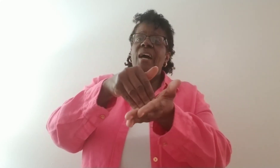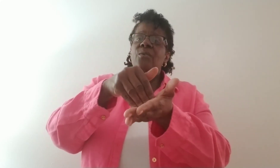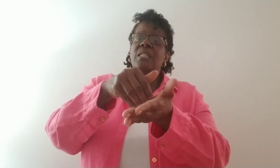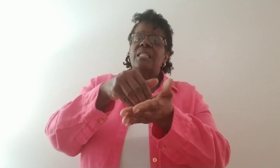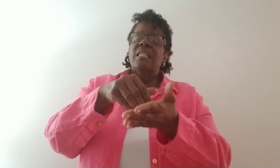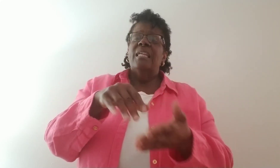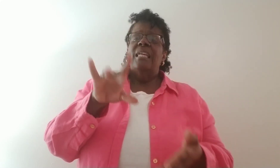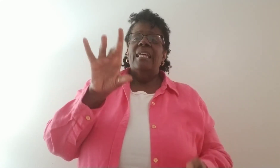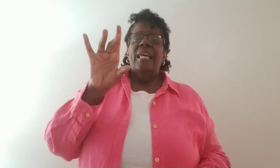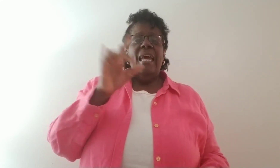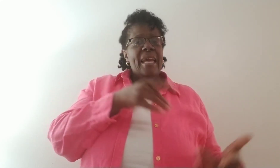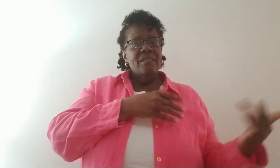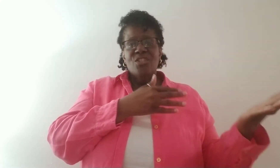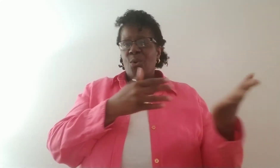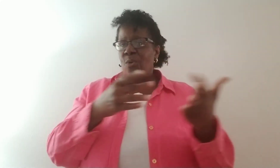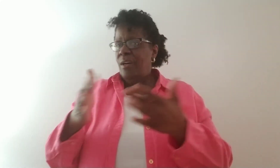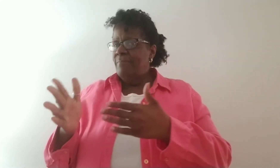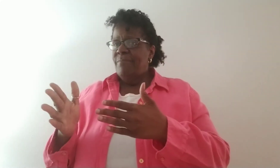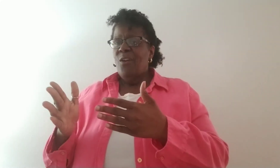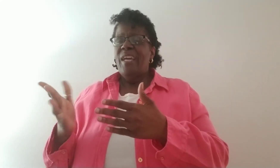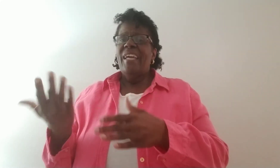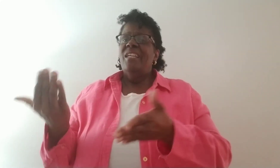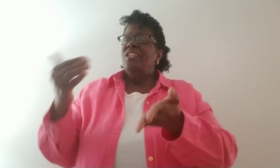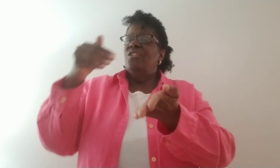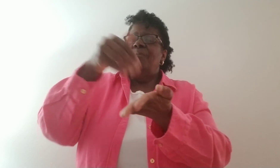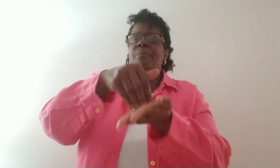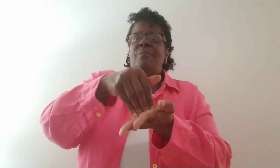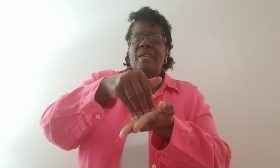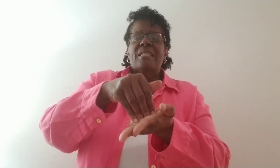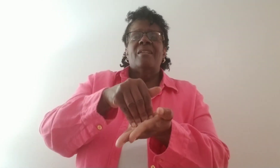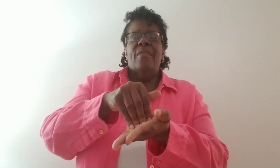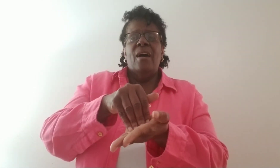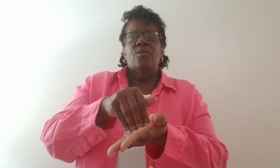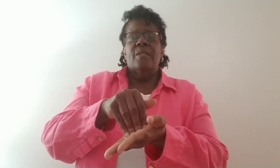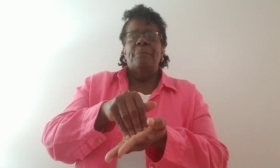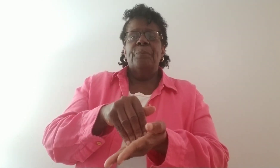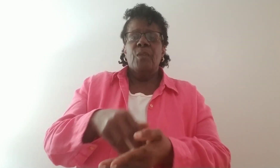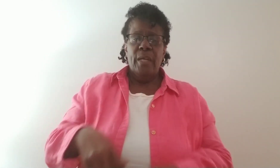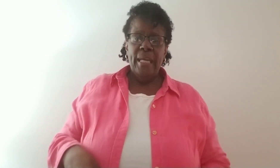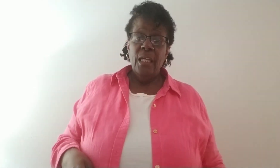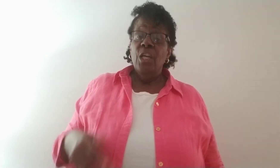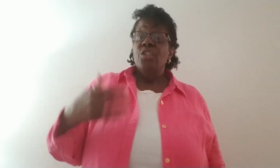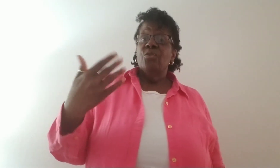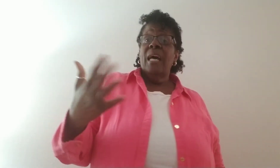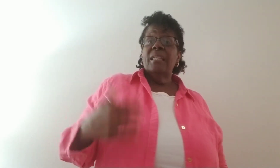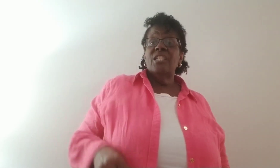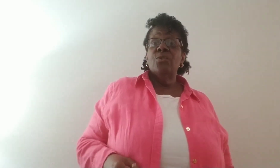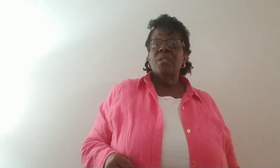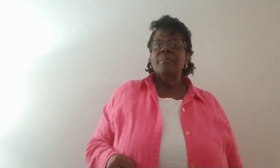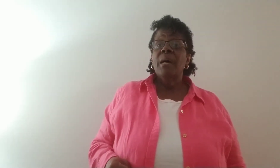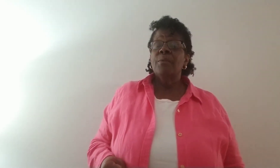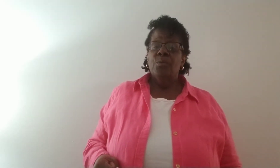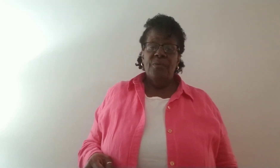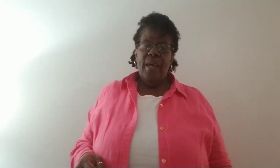7,000, and so on. Okay, that's the thousand. Okay, so now let's do some numbers with that in